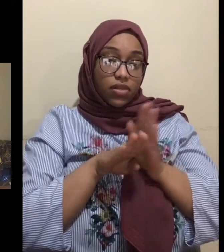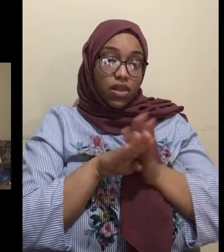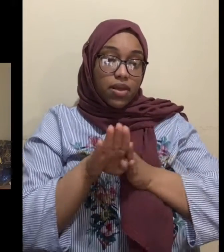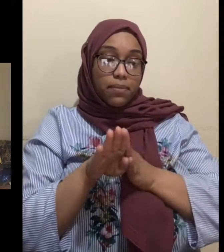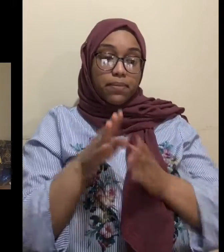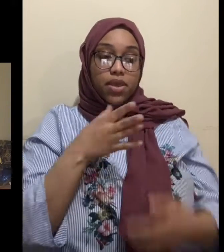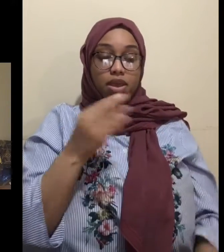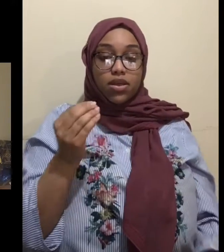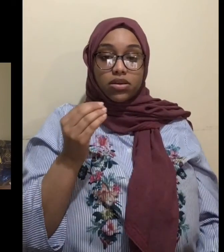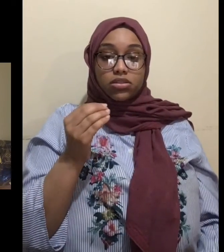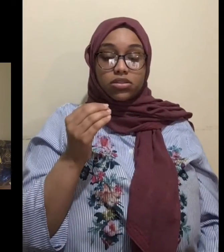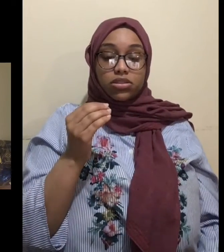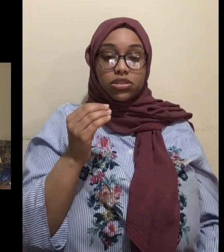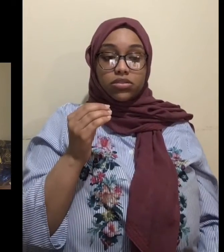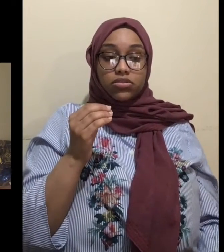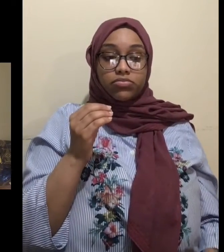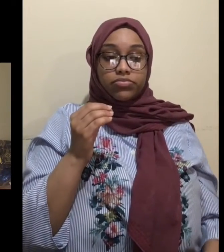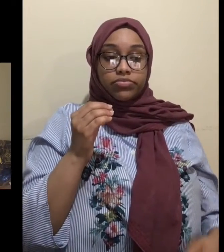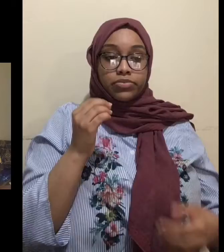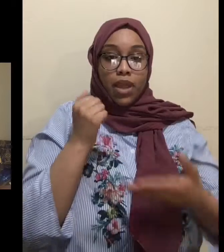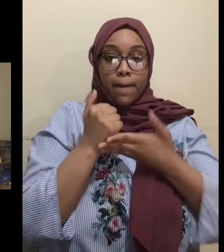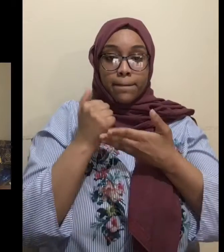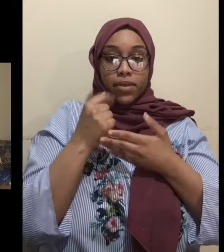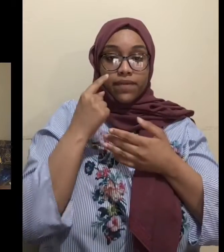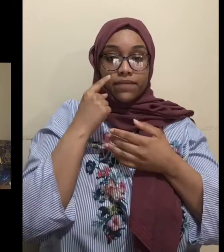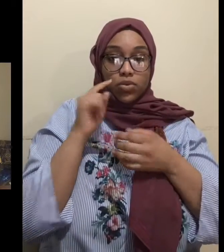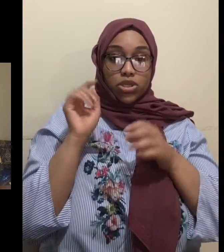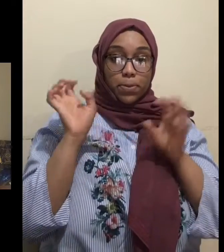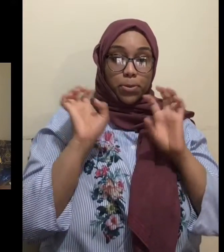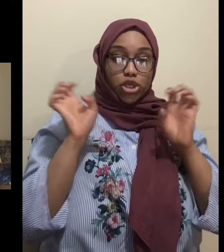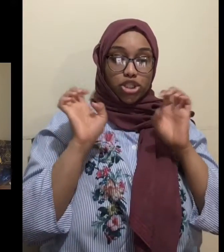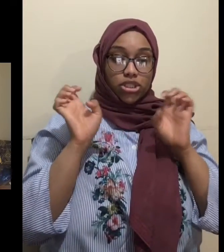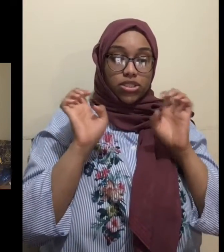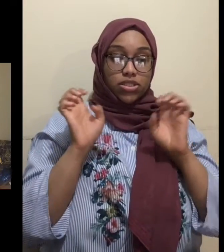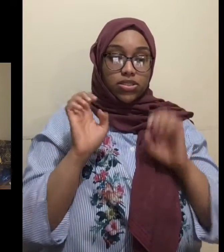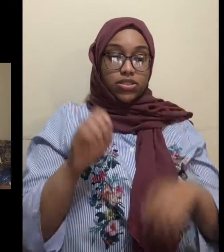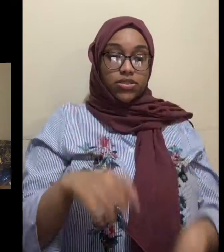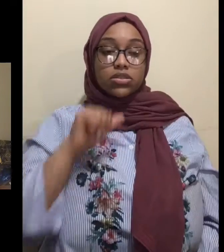particular social causes such as human rights,